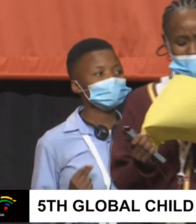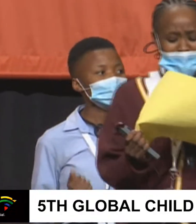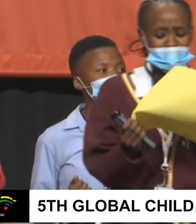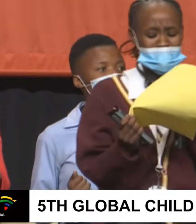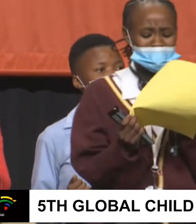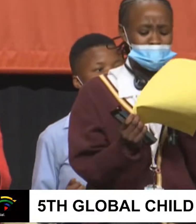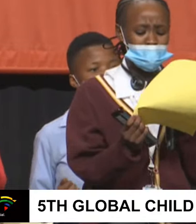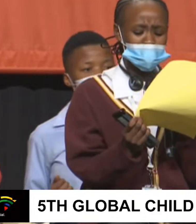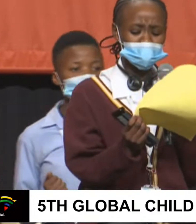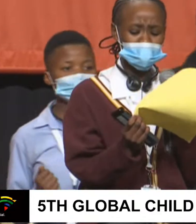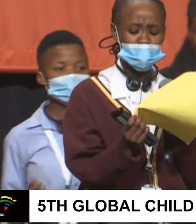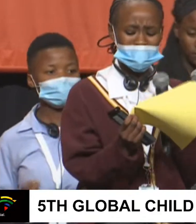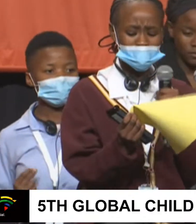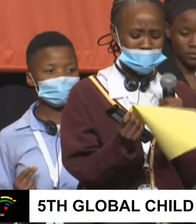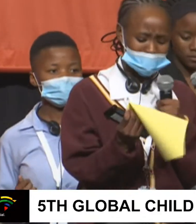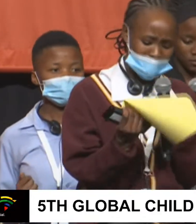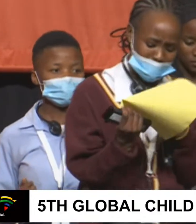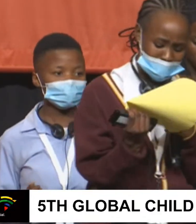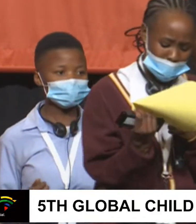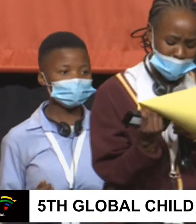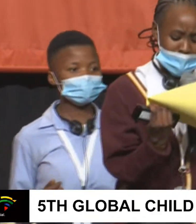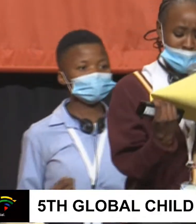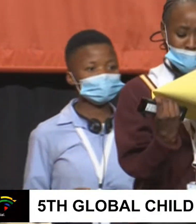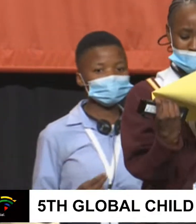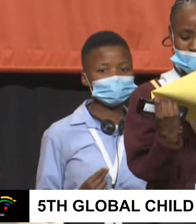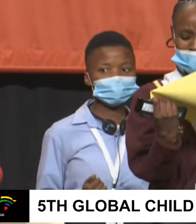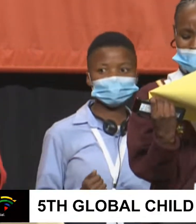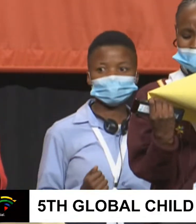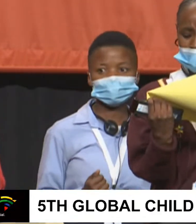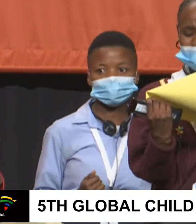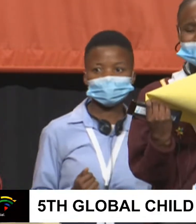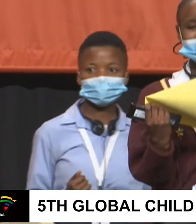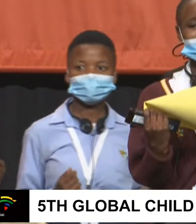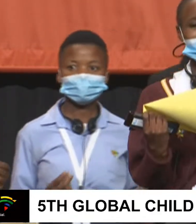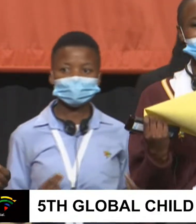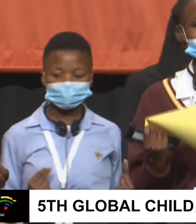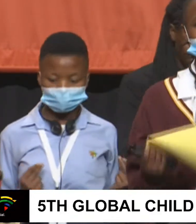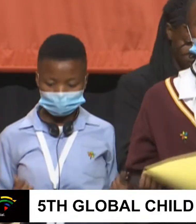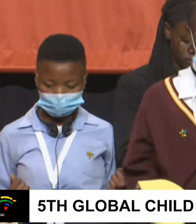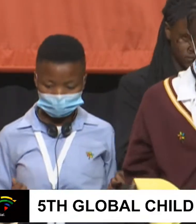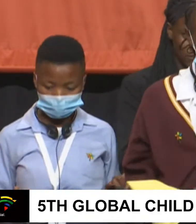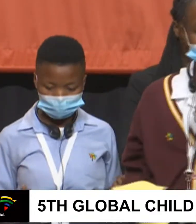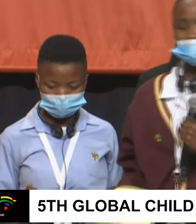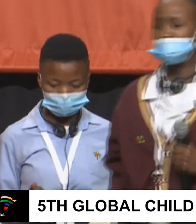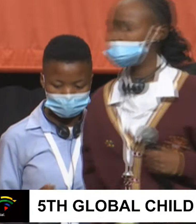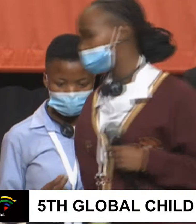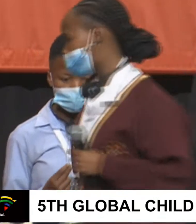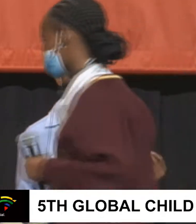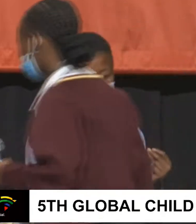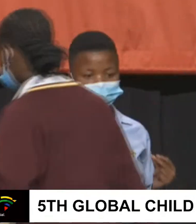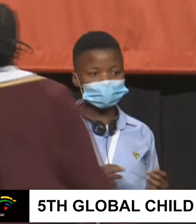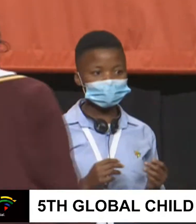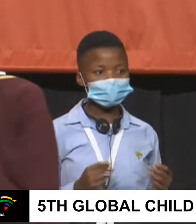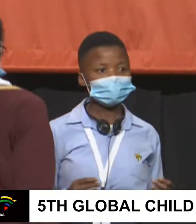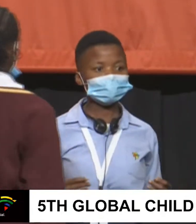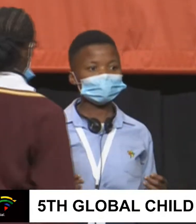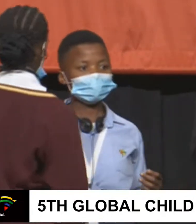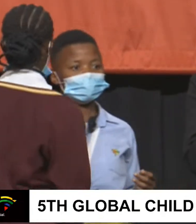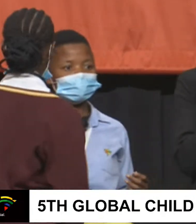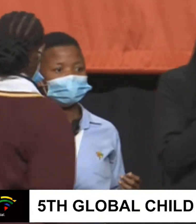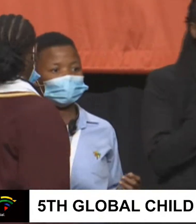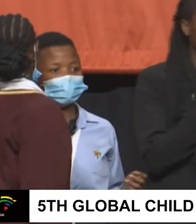feta." Raising words to you as well, Kenya. Kumbuka sikuzazama. Thank you. We are